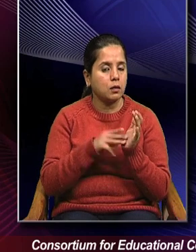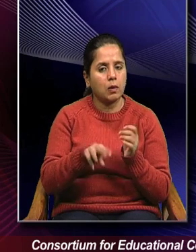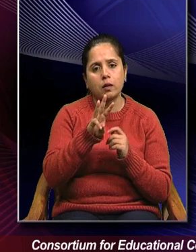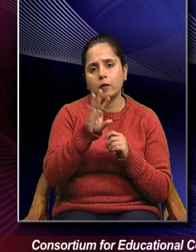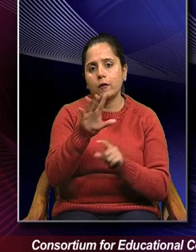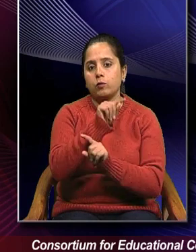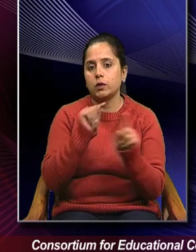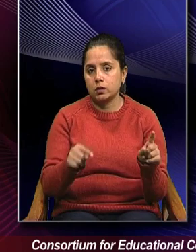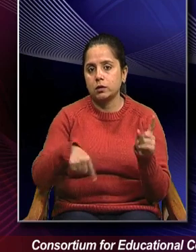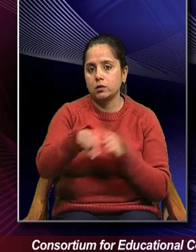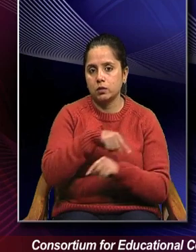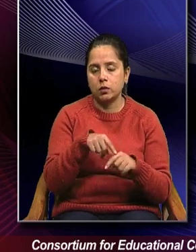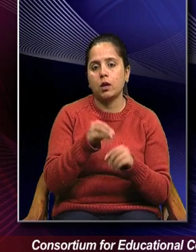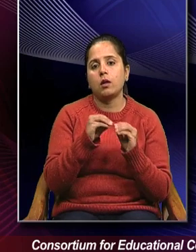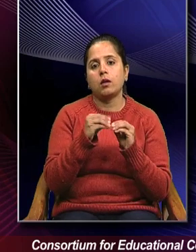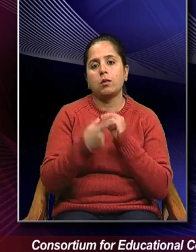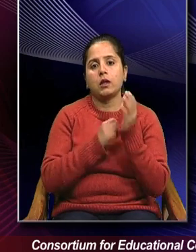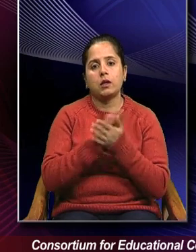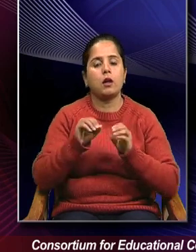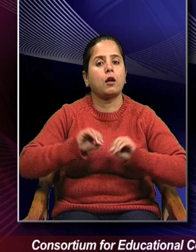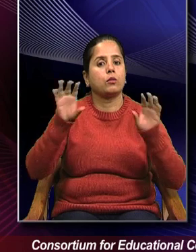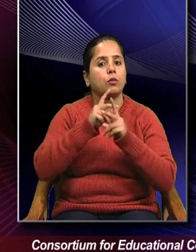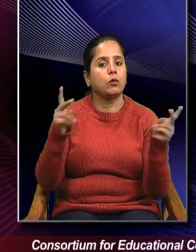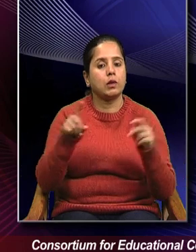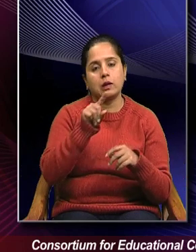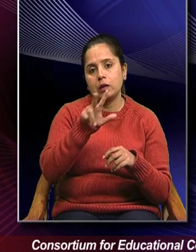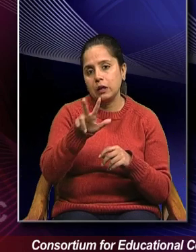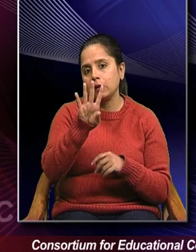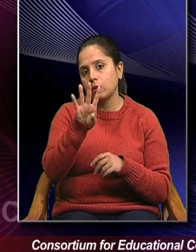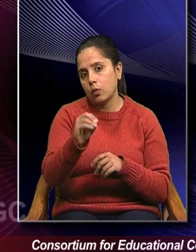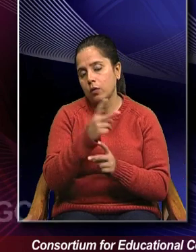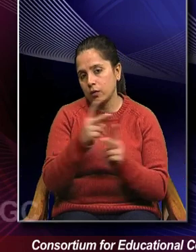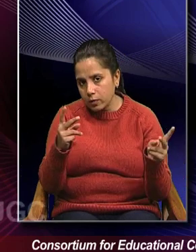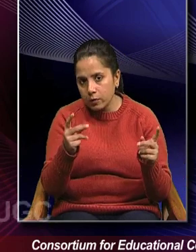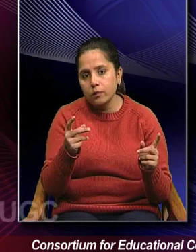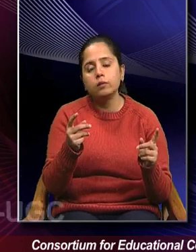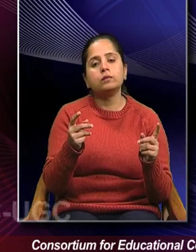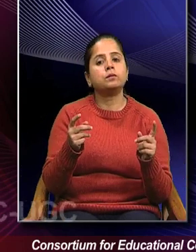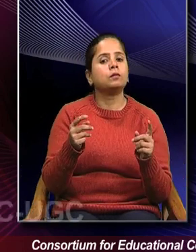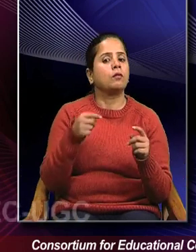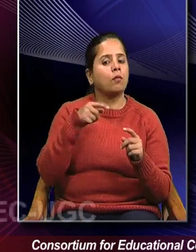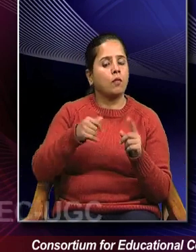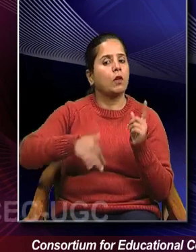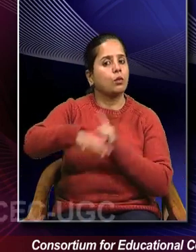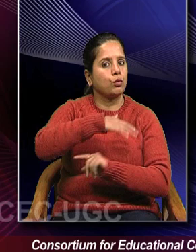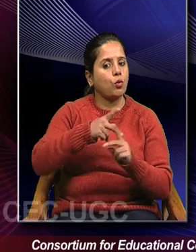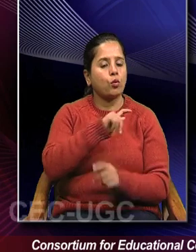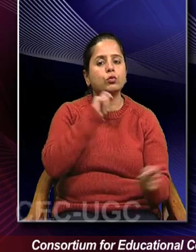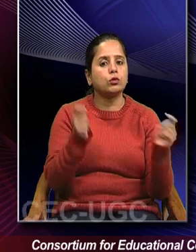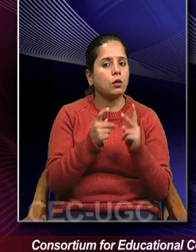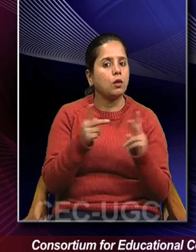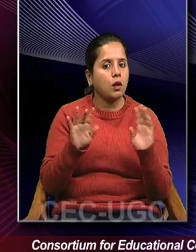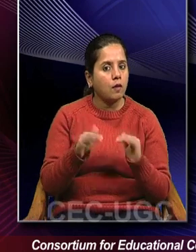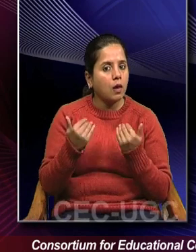35% of British exports in 1840. And the situation also changed